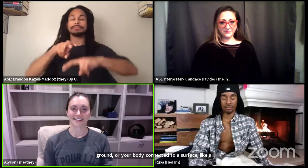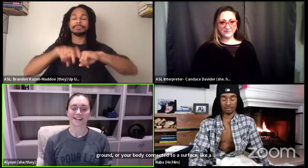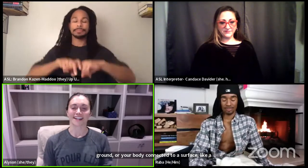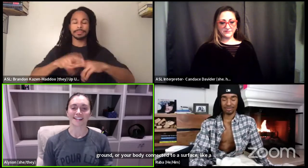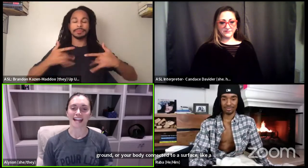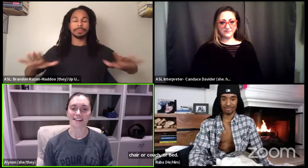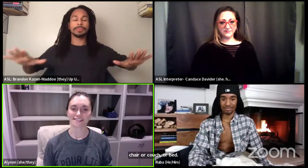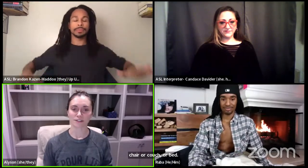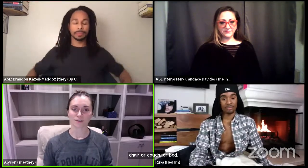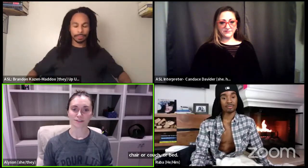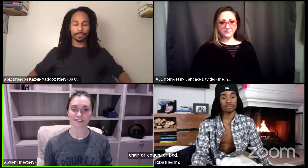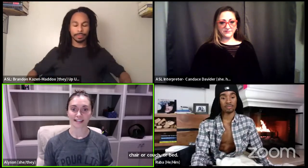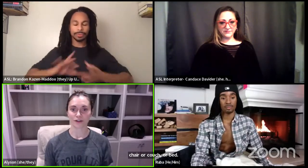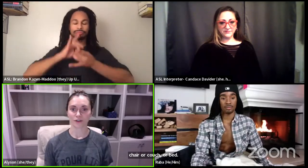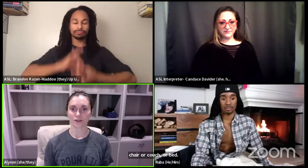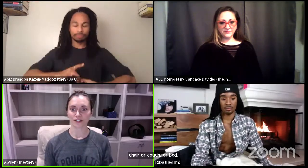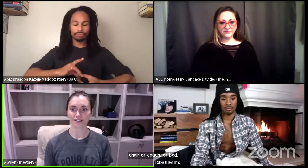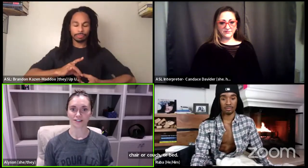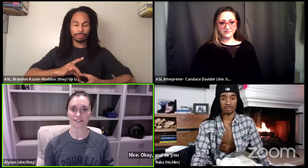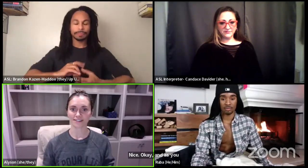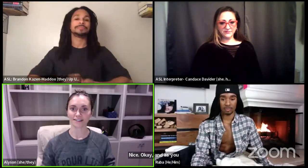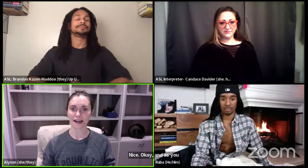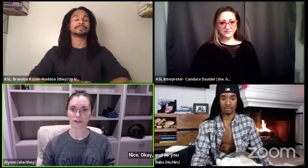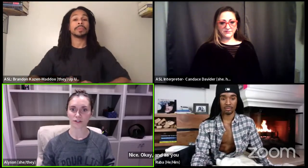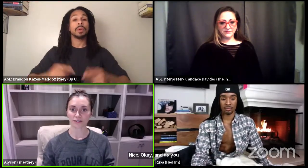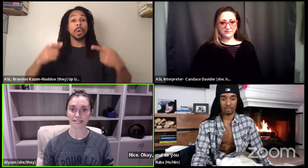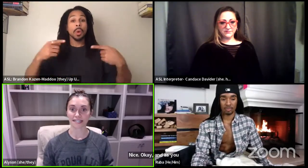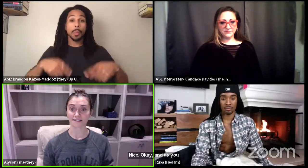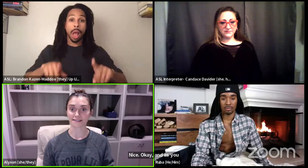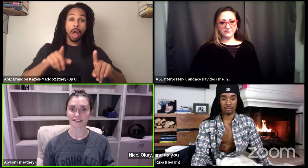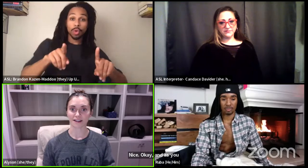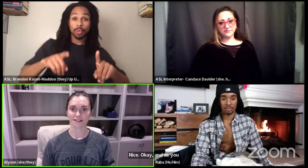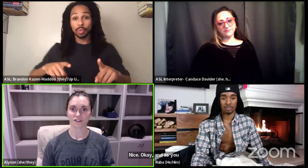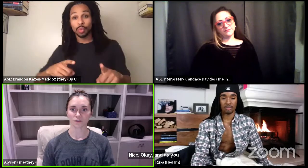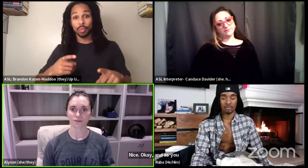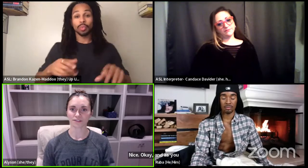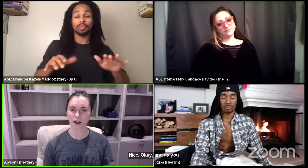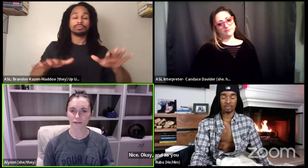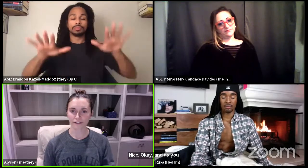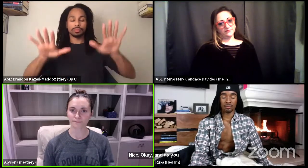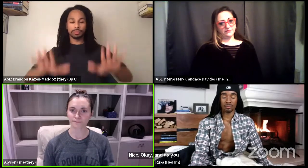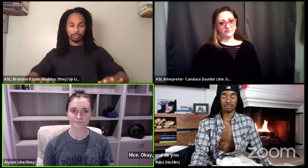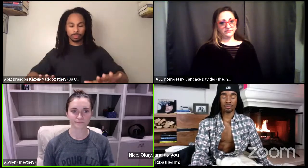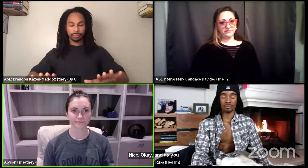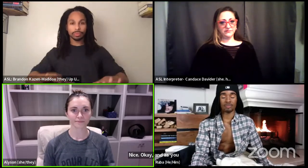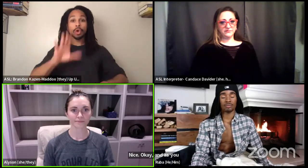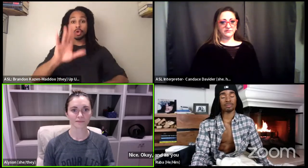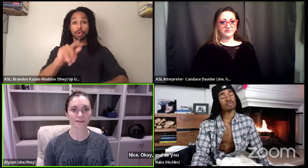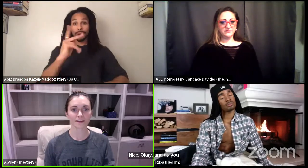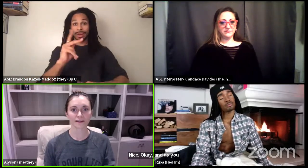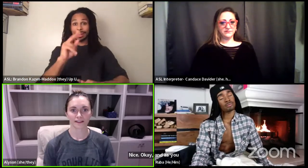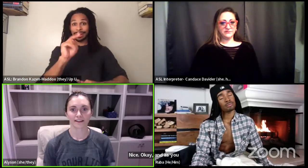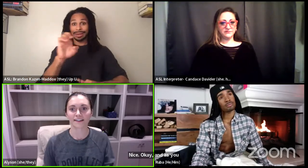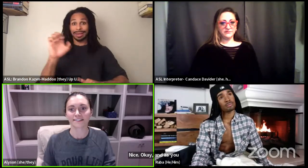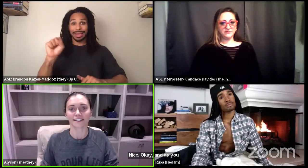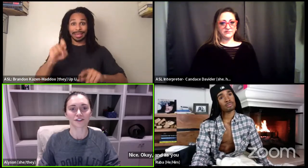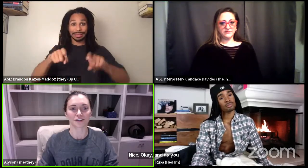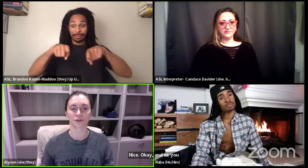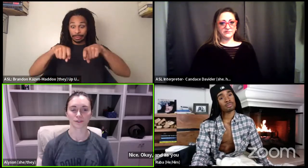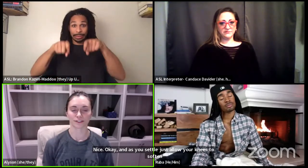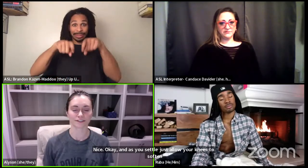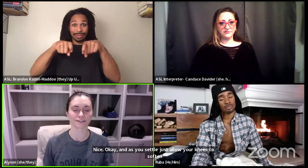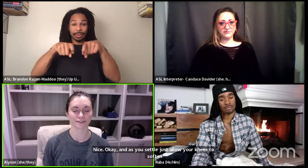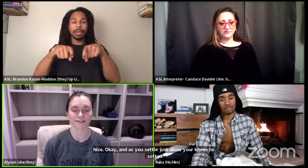Nice, okay. And as you settle, just allow your knees to soften. Let